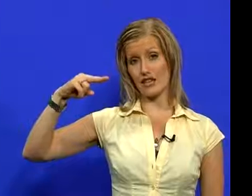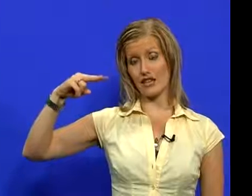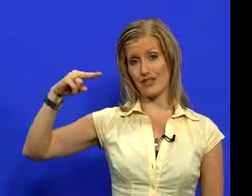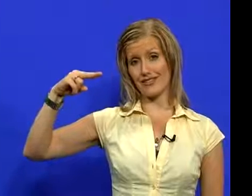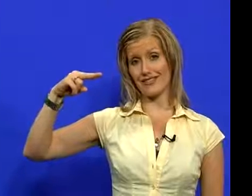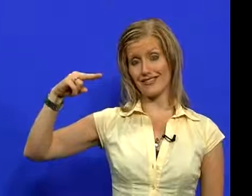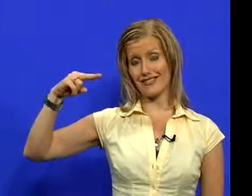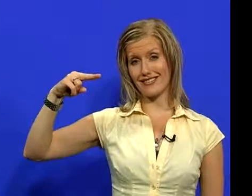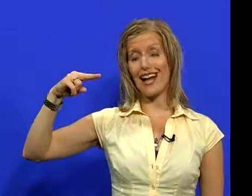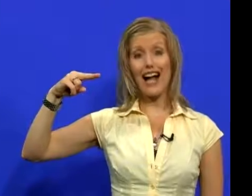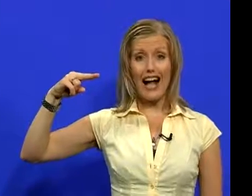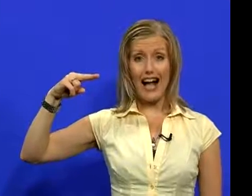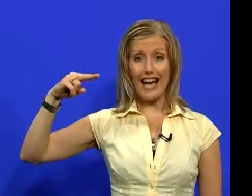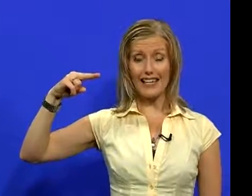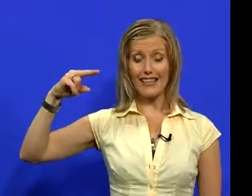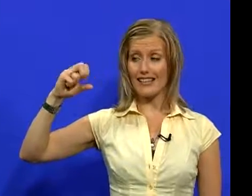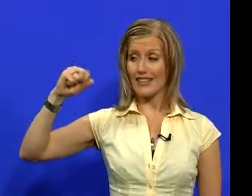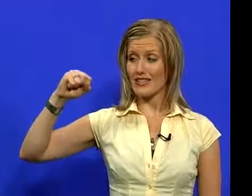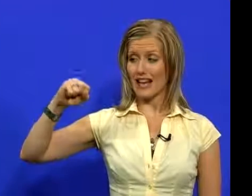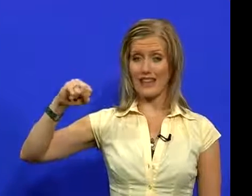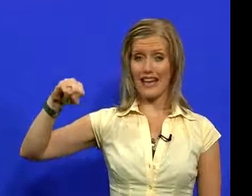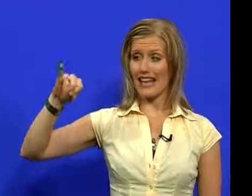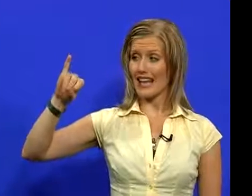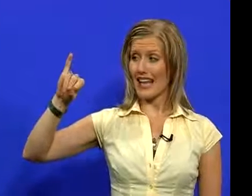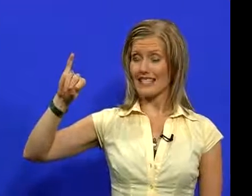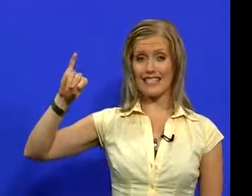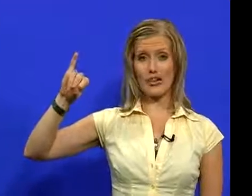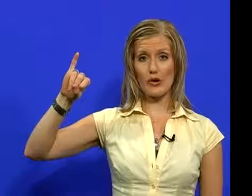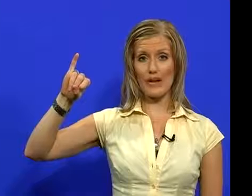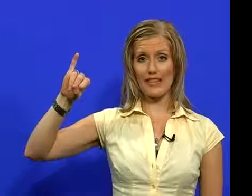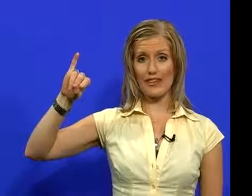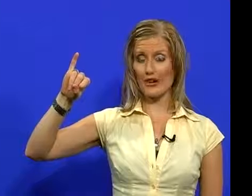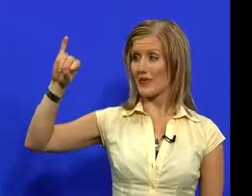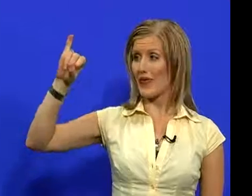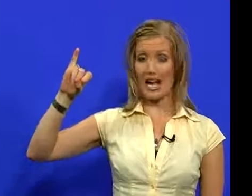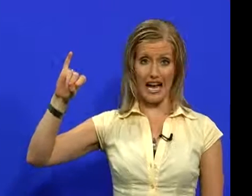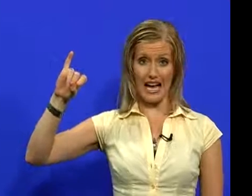H. I, tuck that in and stick out your pinky finger. I.